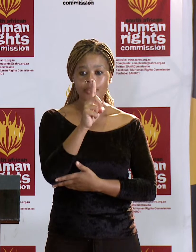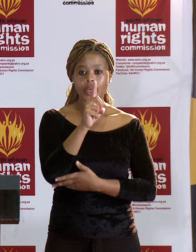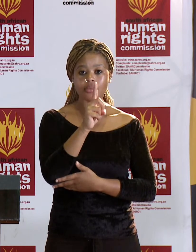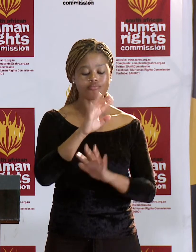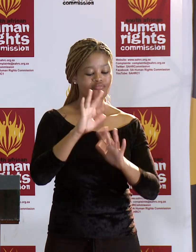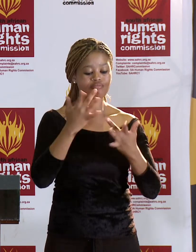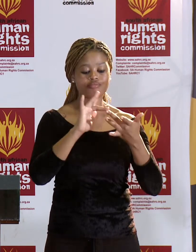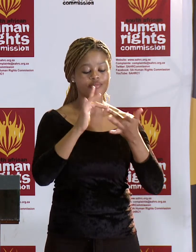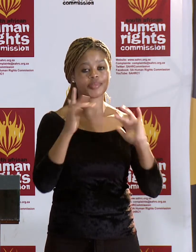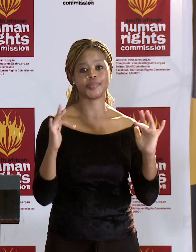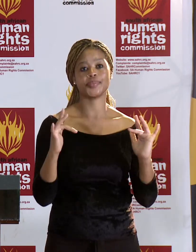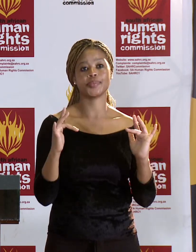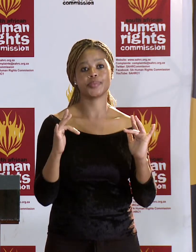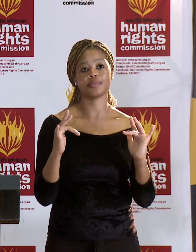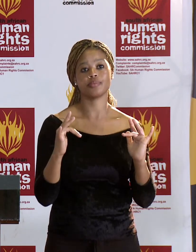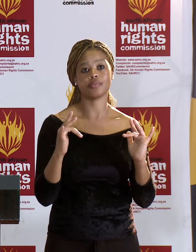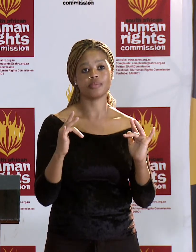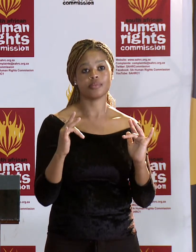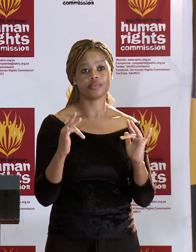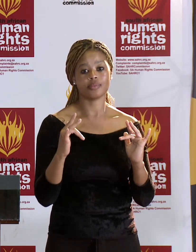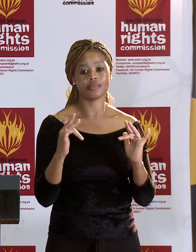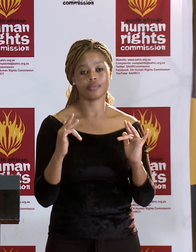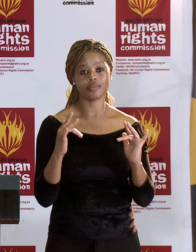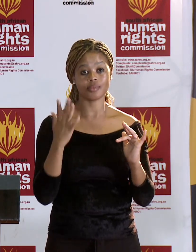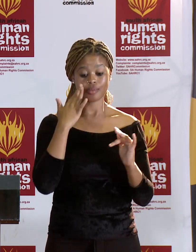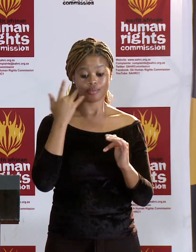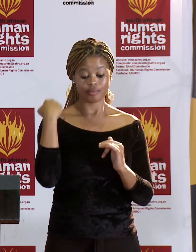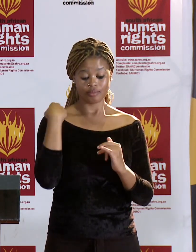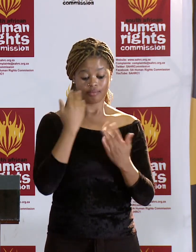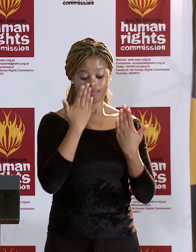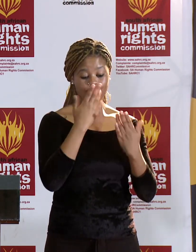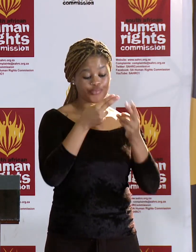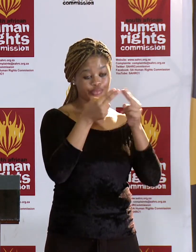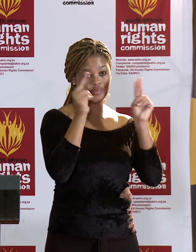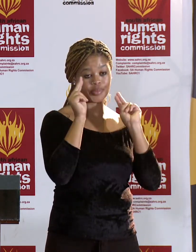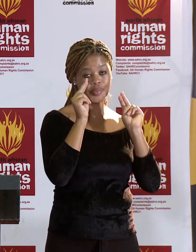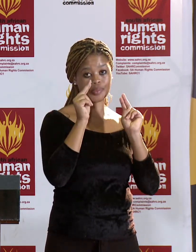no internet when I was at university.